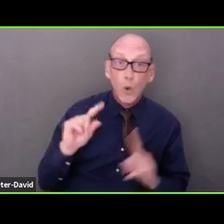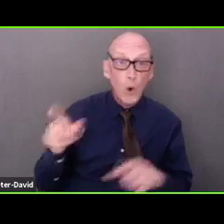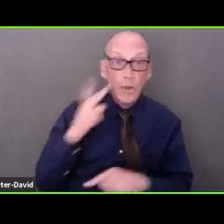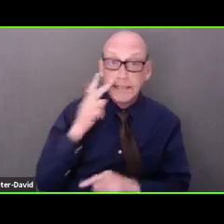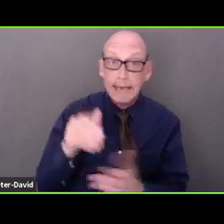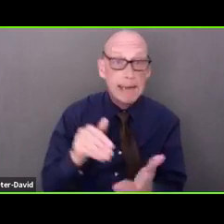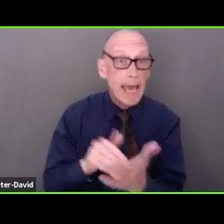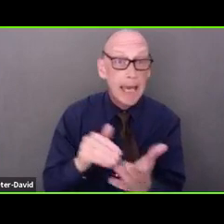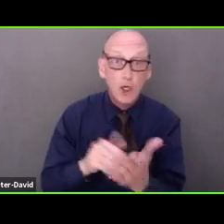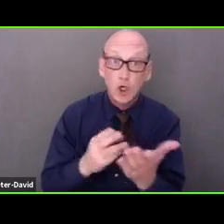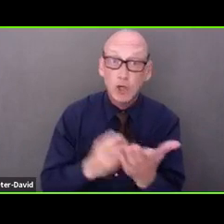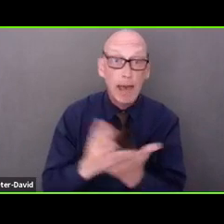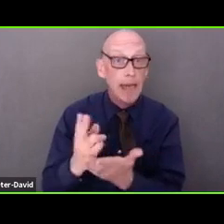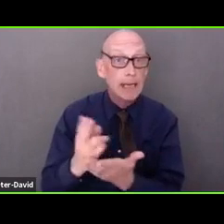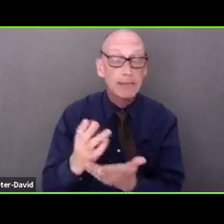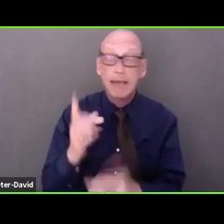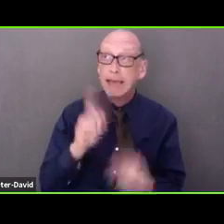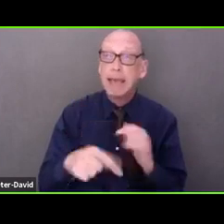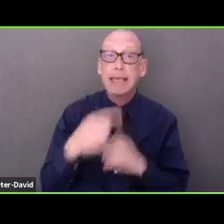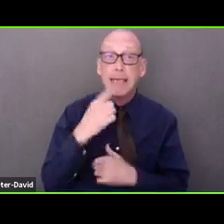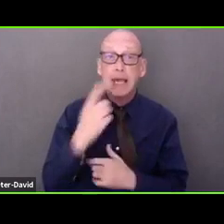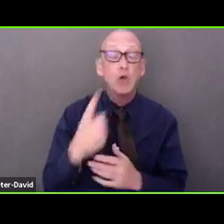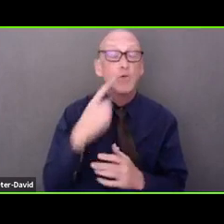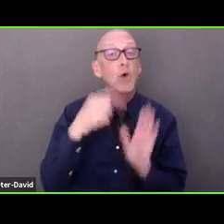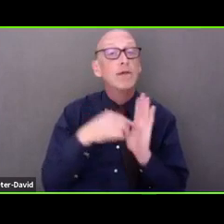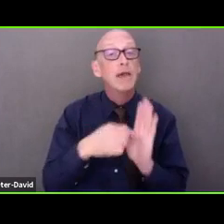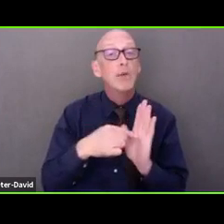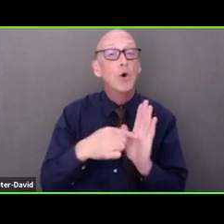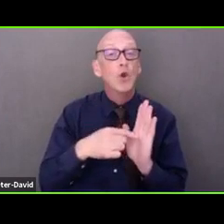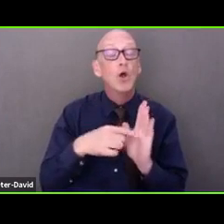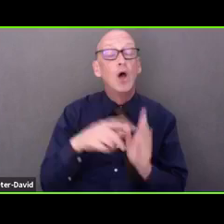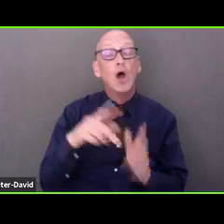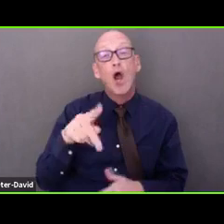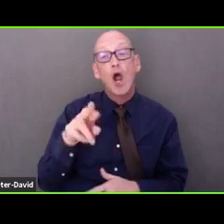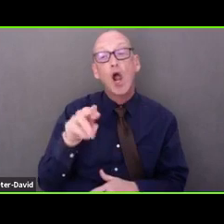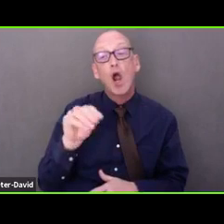mean, honestly, I can't tell you how many, for example, like a prostate exam.